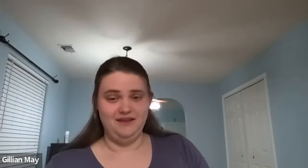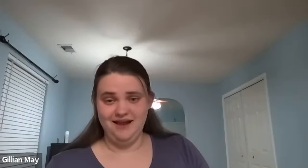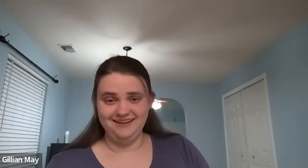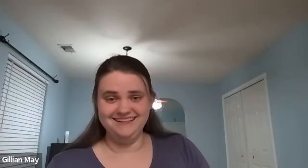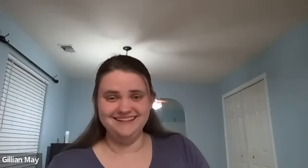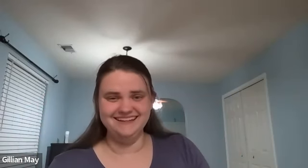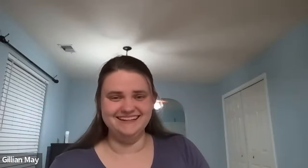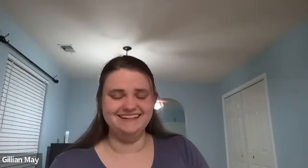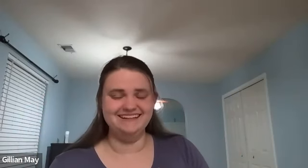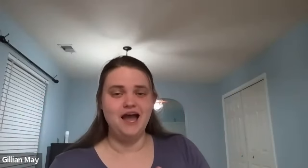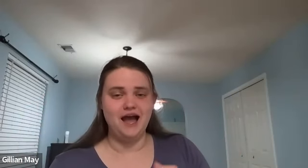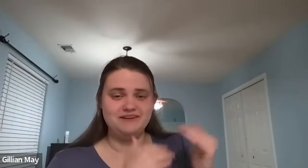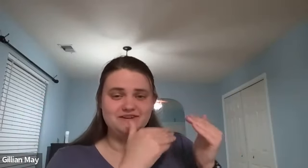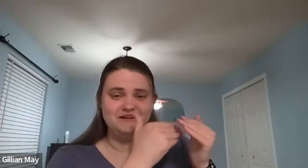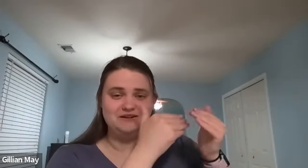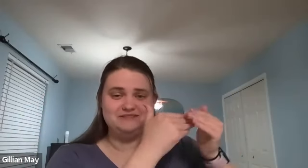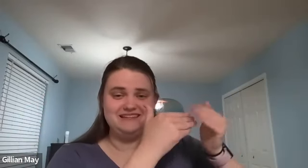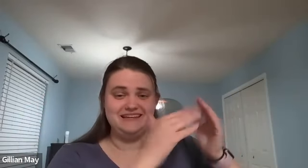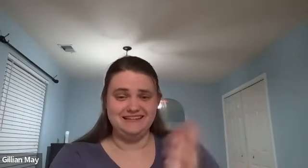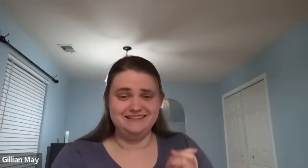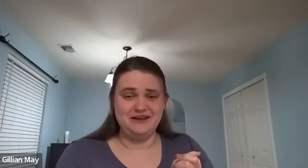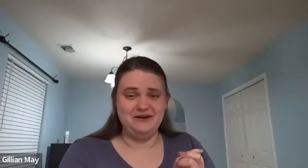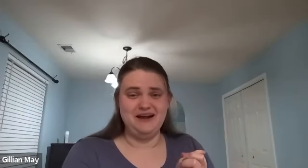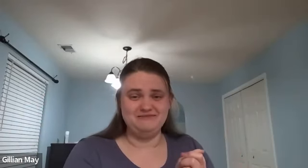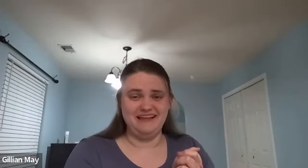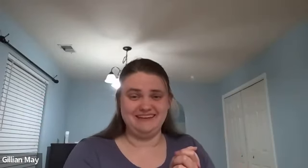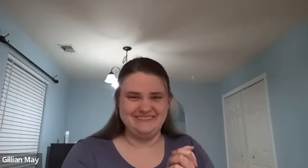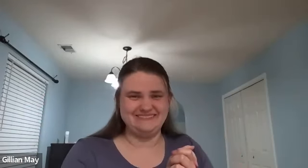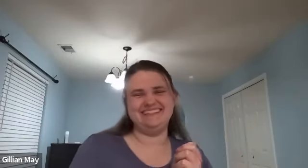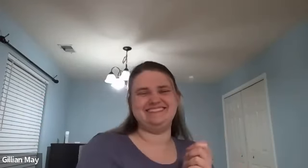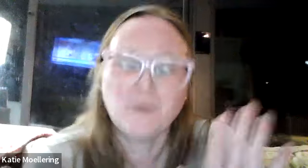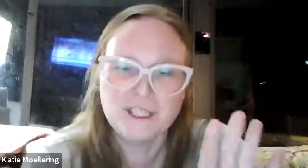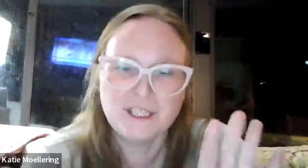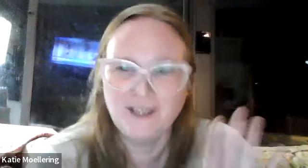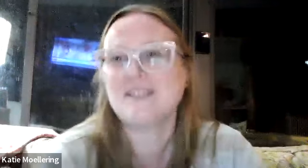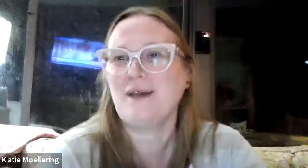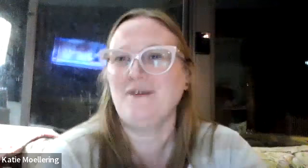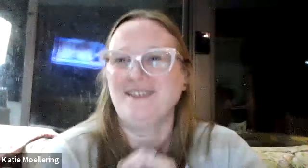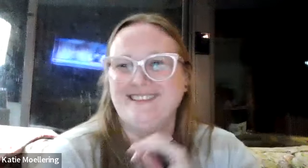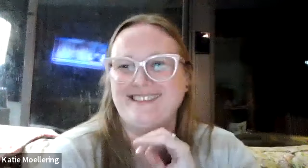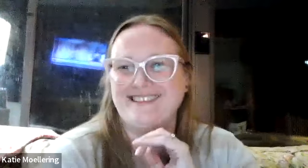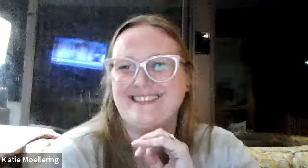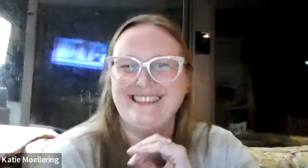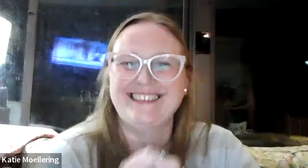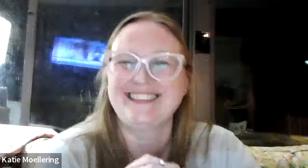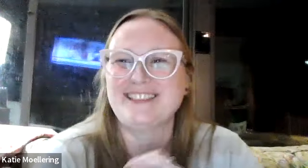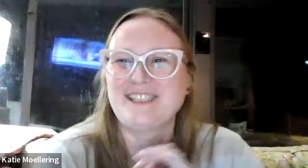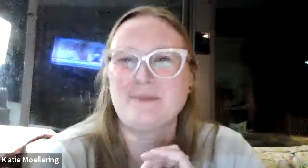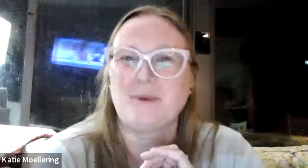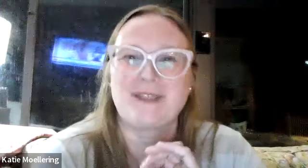Yeah. I'm getting very close to the end, so I'm like, and Wheel of Fortune is on, so yeah. the important